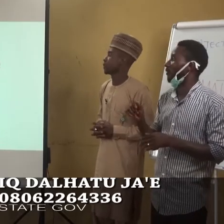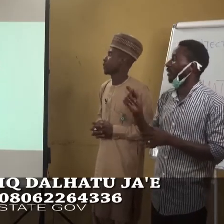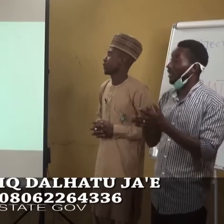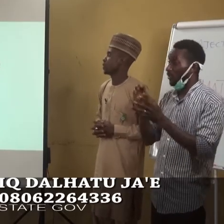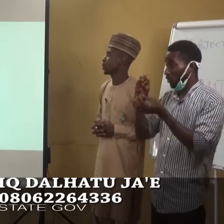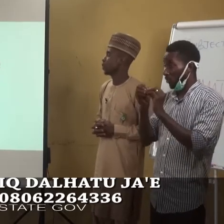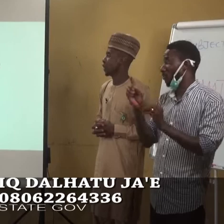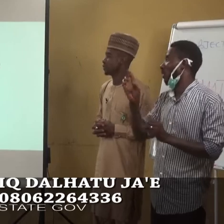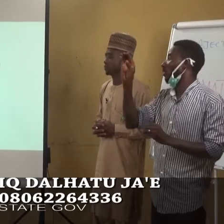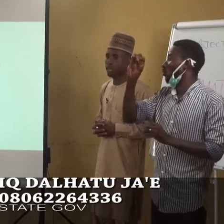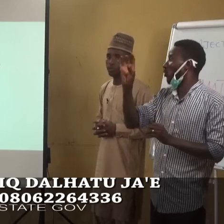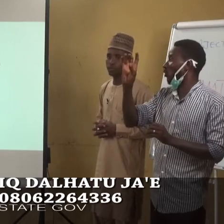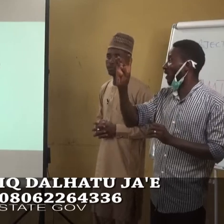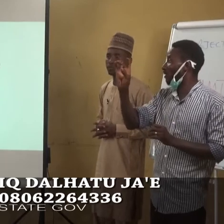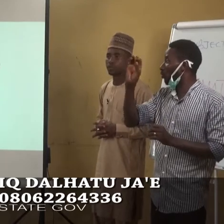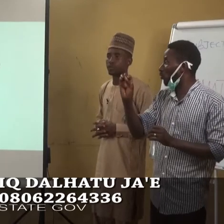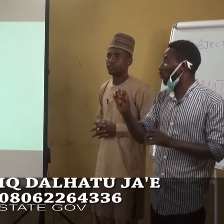numbers: